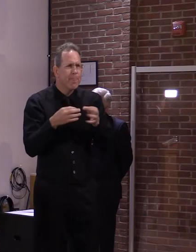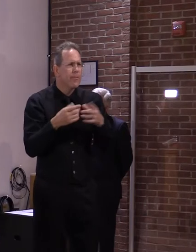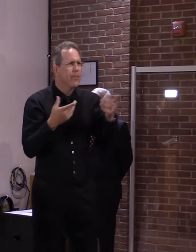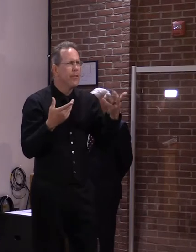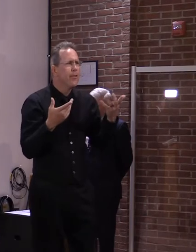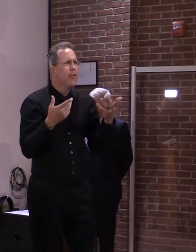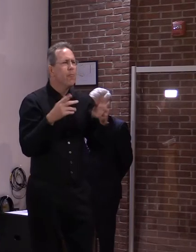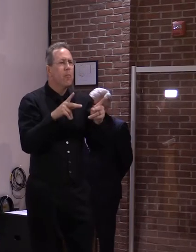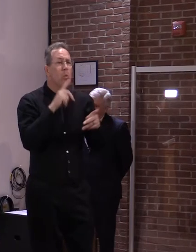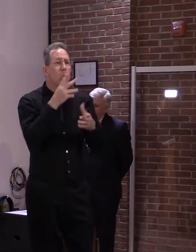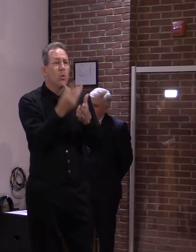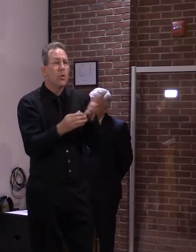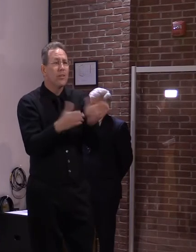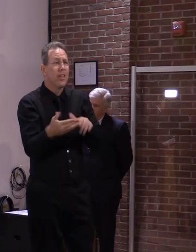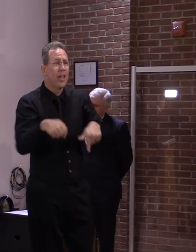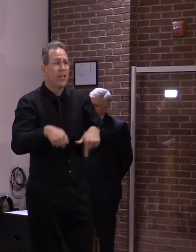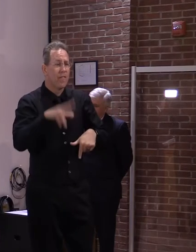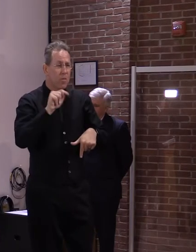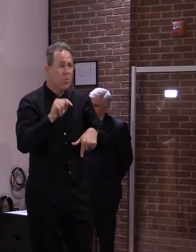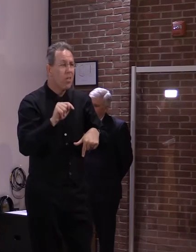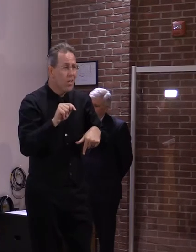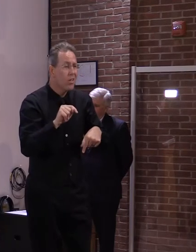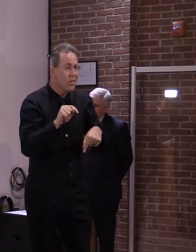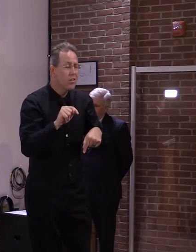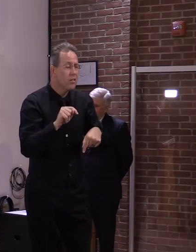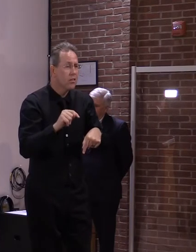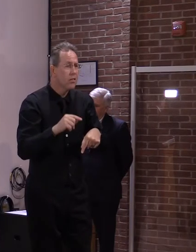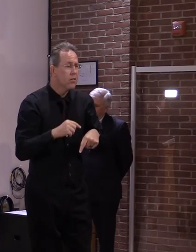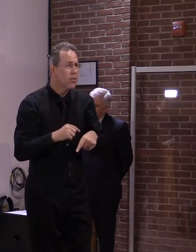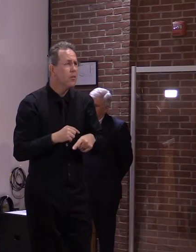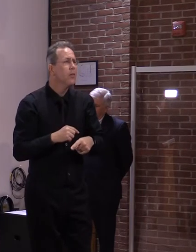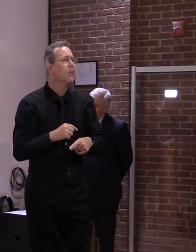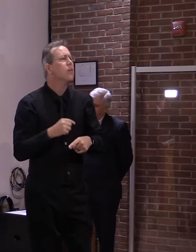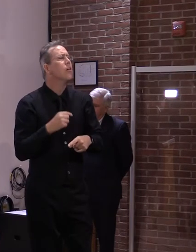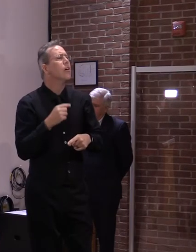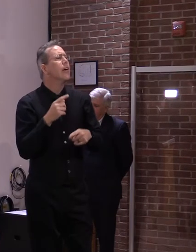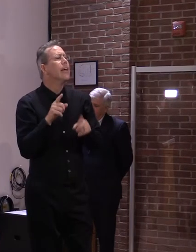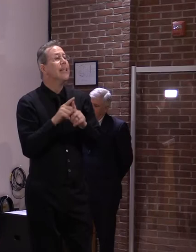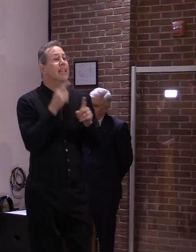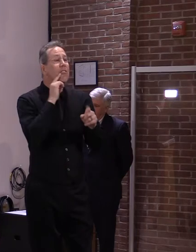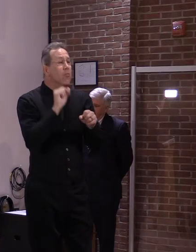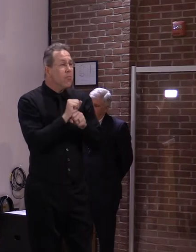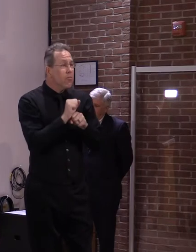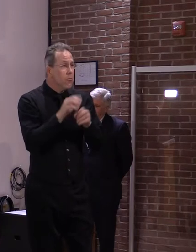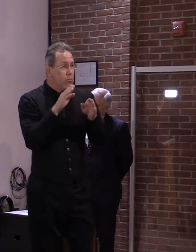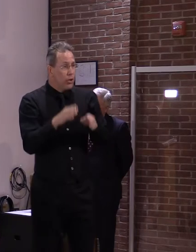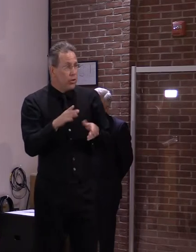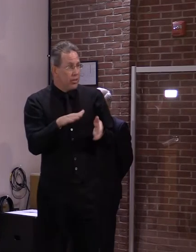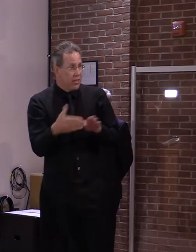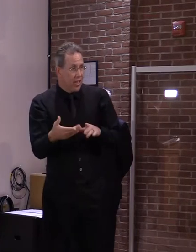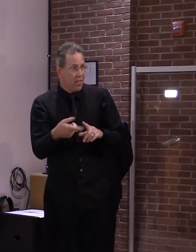For example, when these deaths occurred in relation to the shots, what was their existing health status? Just like